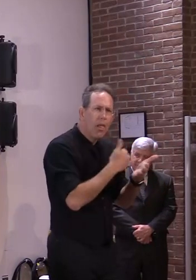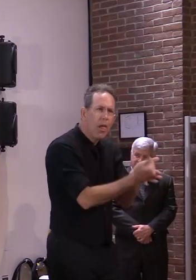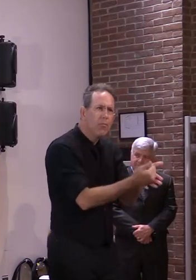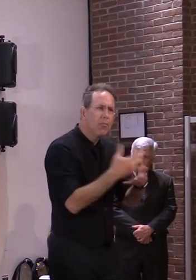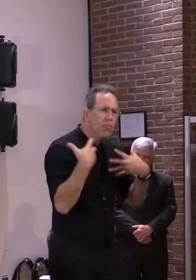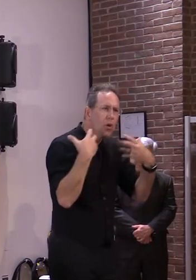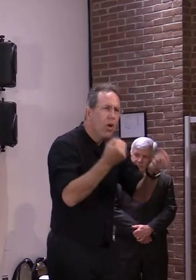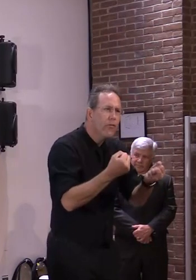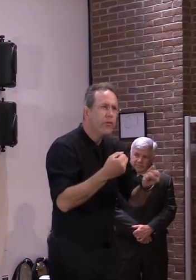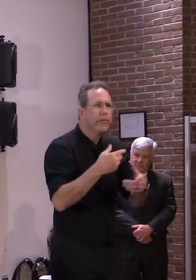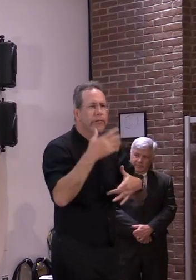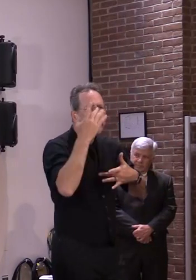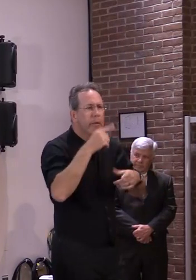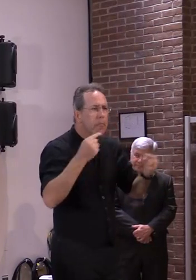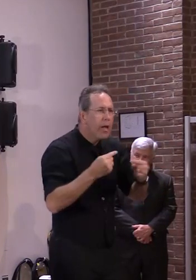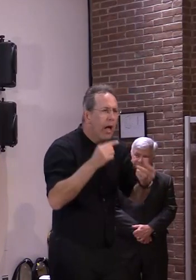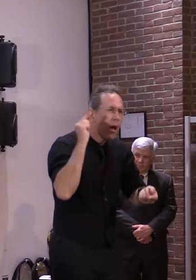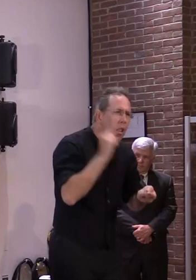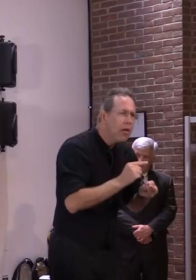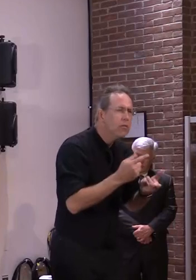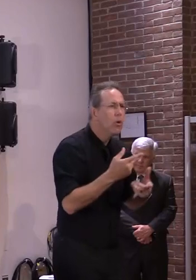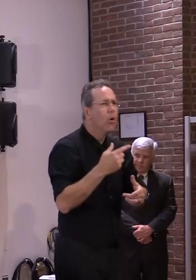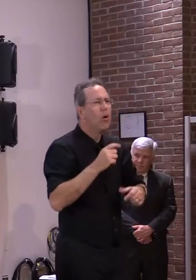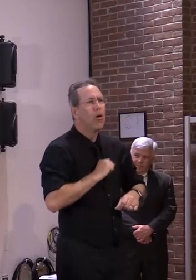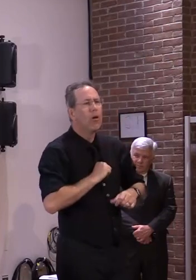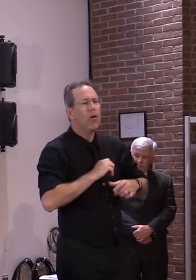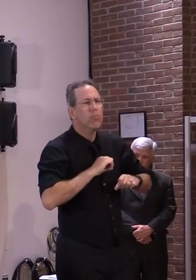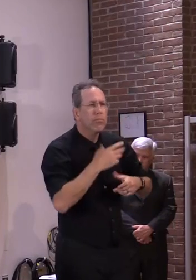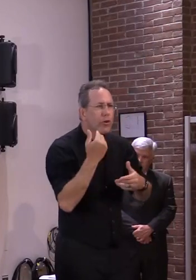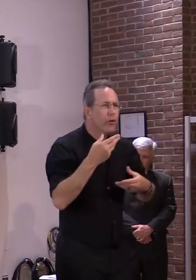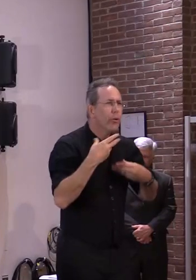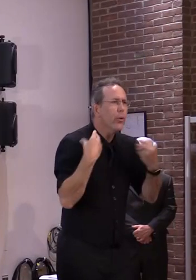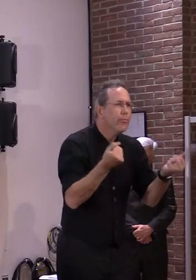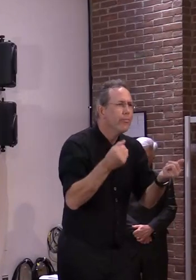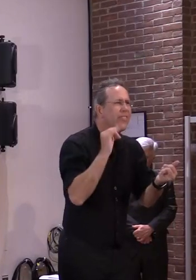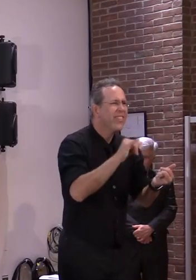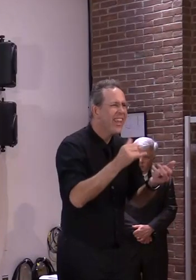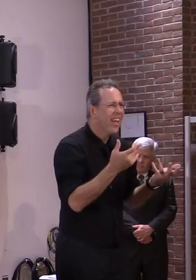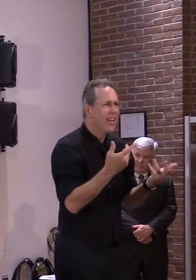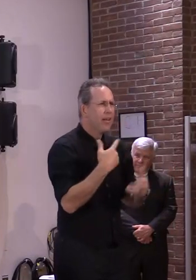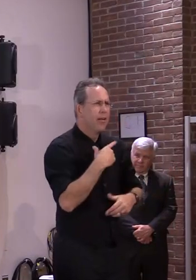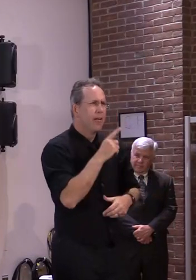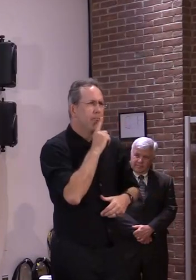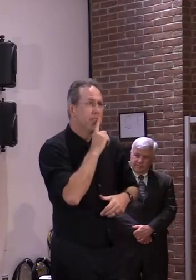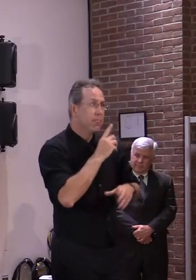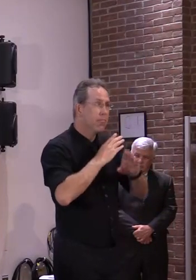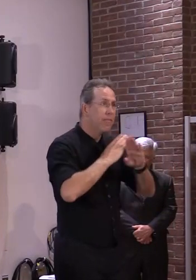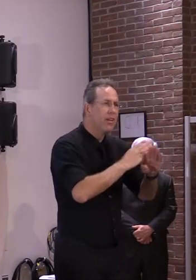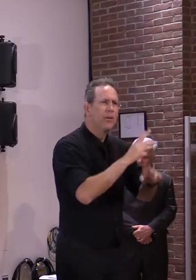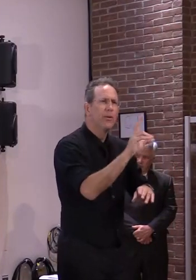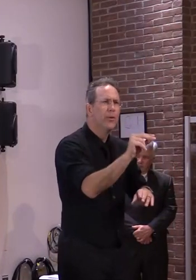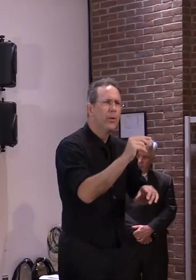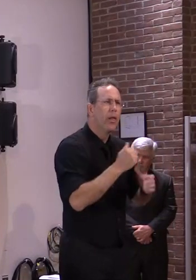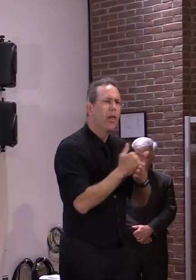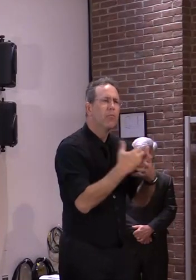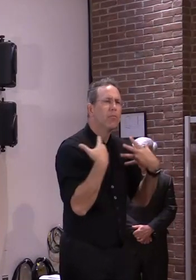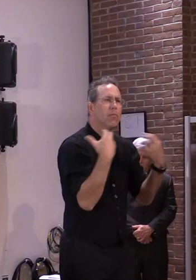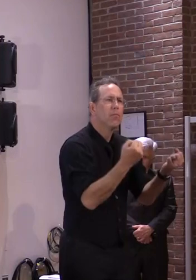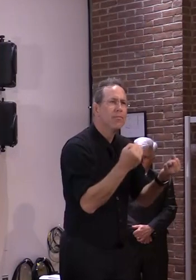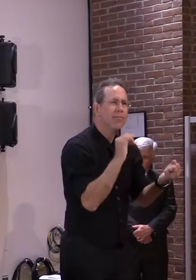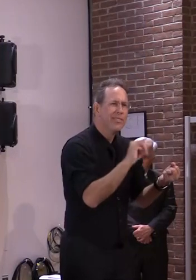want to comment on hydroxychloroquine at all because I think that has been really discarded and that